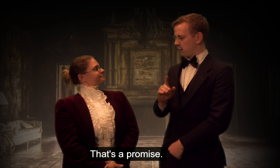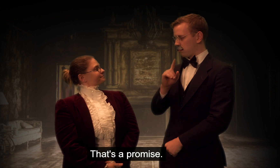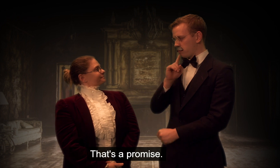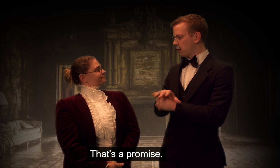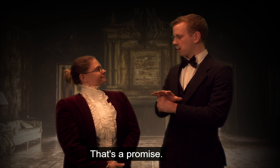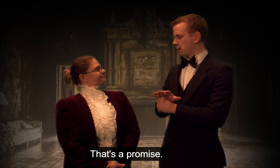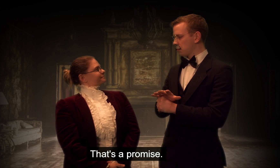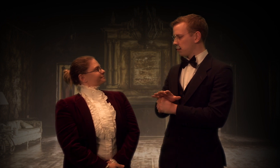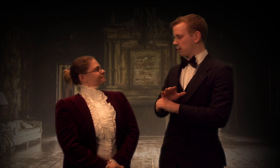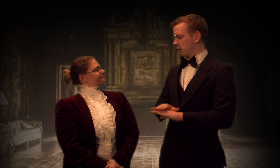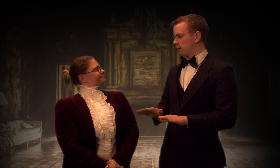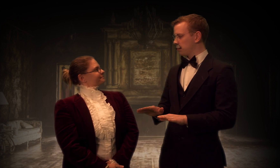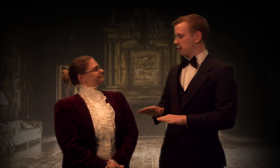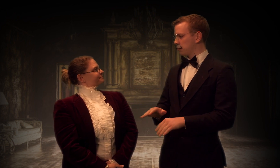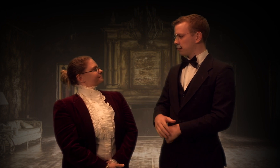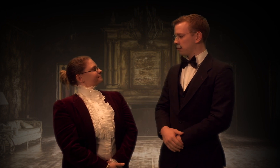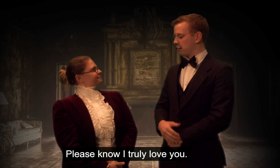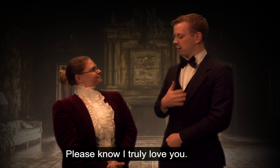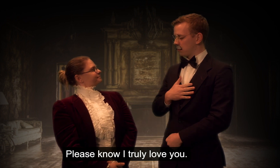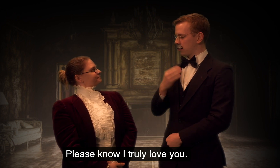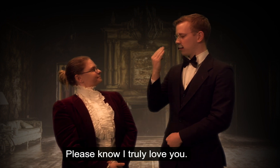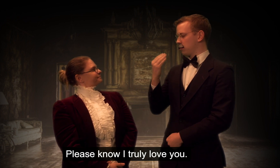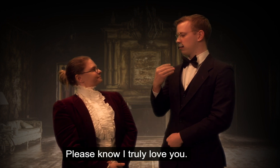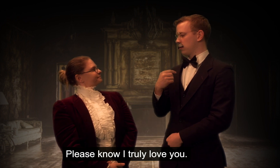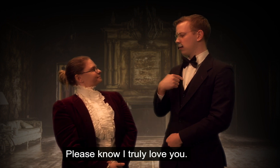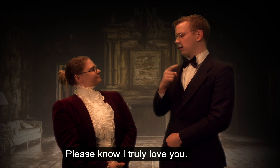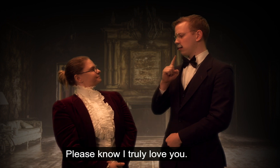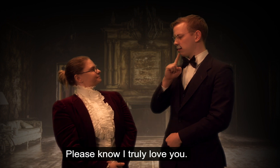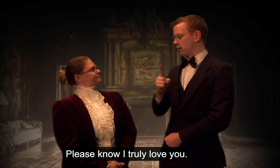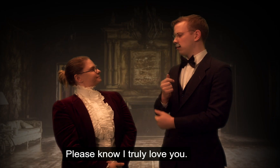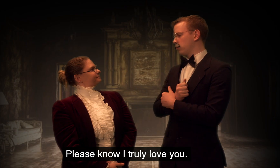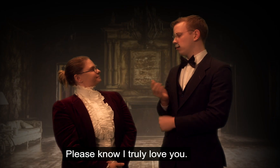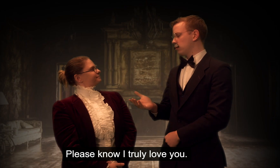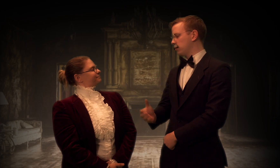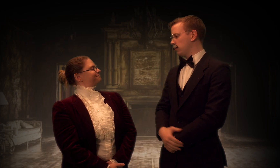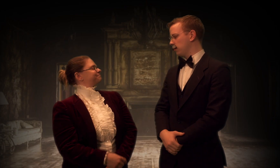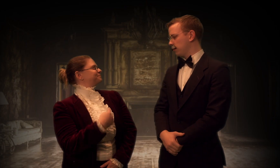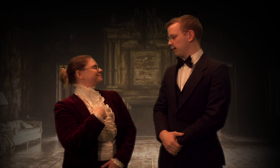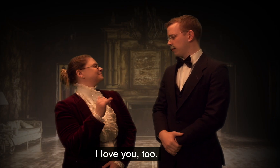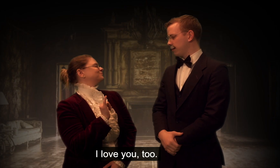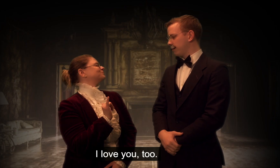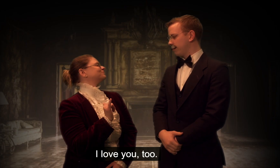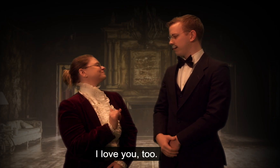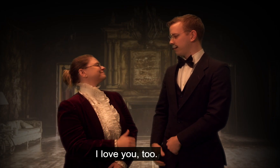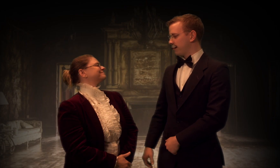That's a promise. Agatha, please know I truly love you. I love you too.